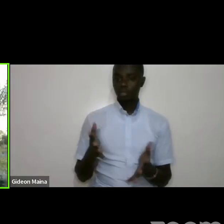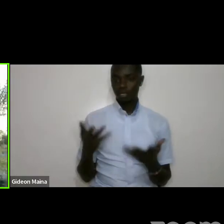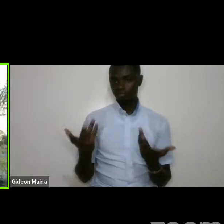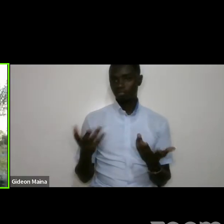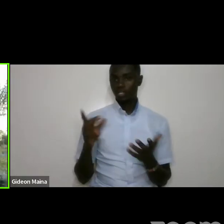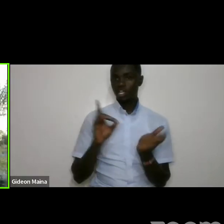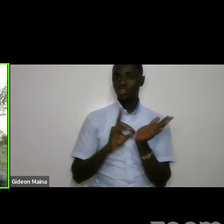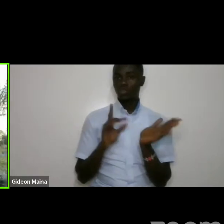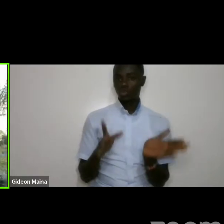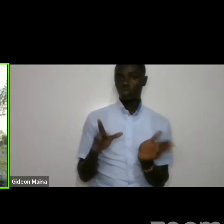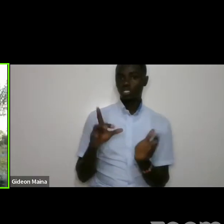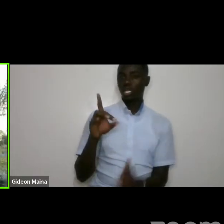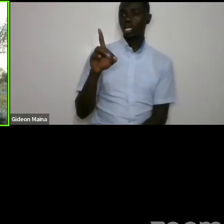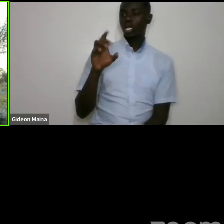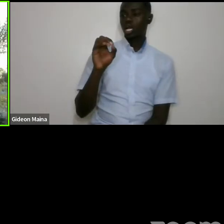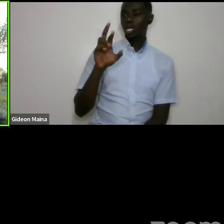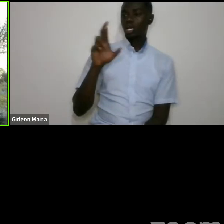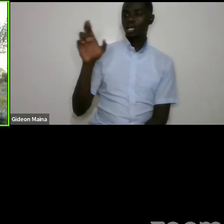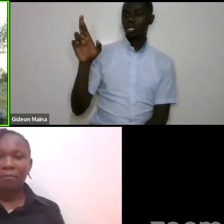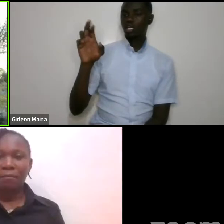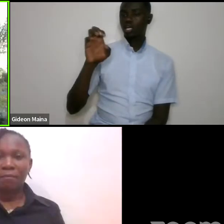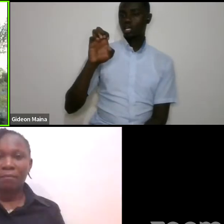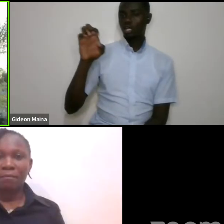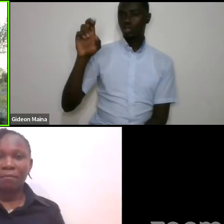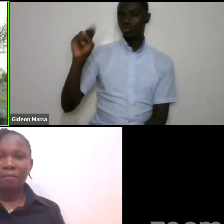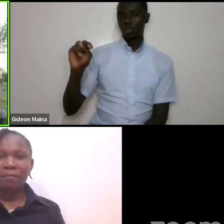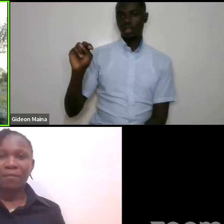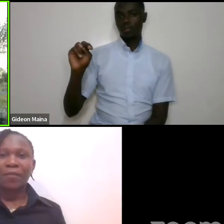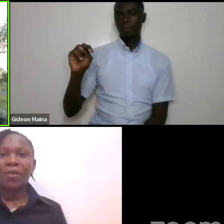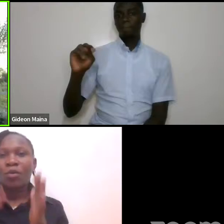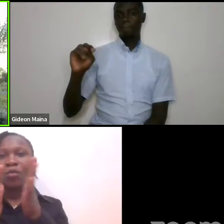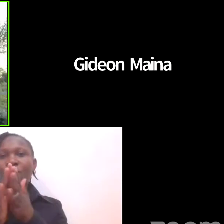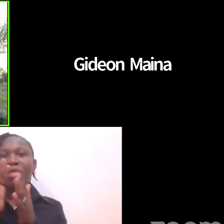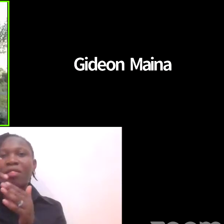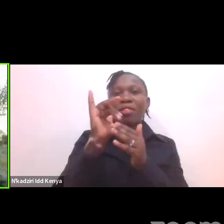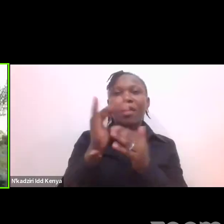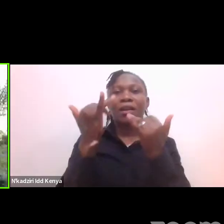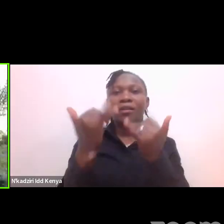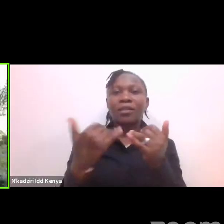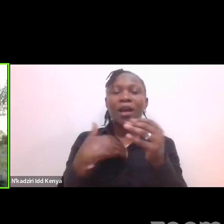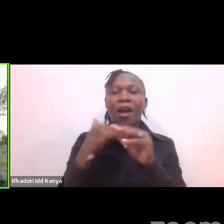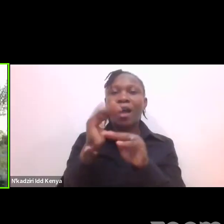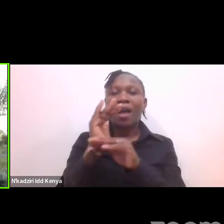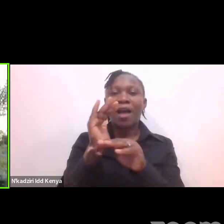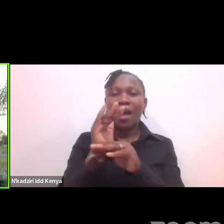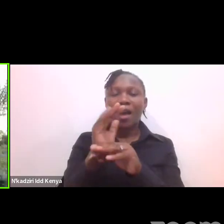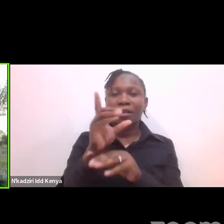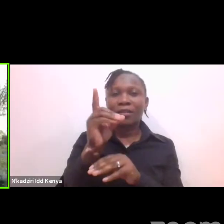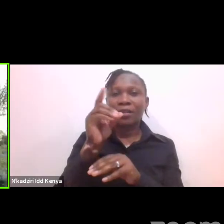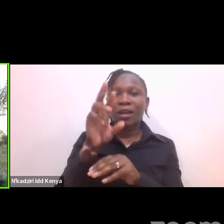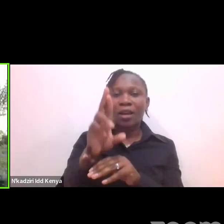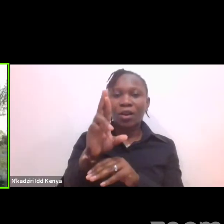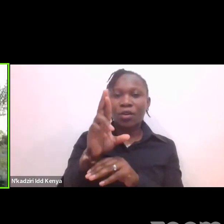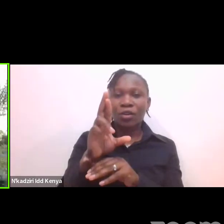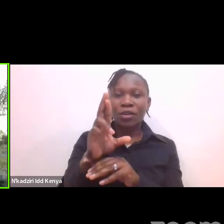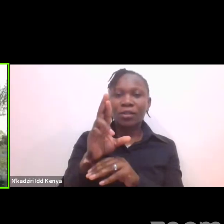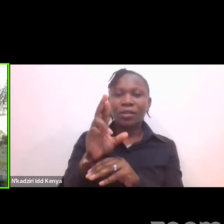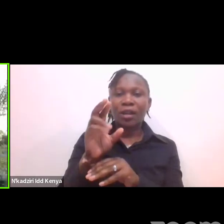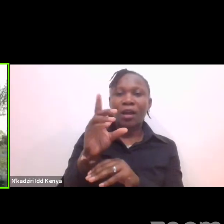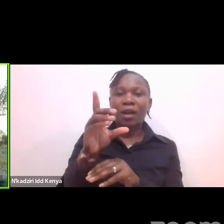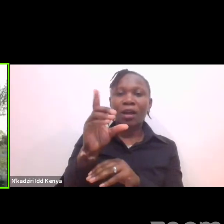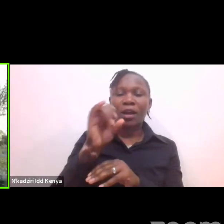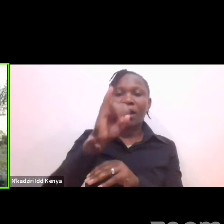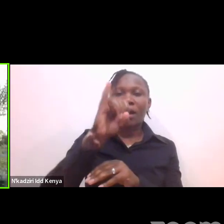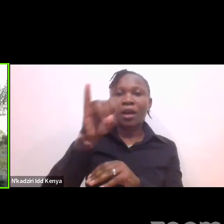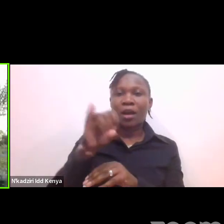Dr. Doreen M. Myrie. And with that, I will ask Dr. Ajuyibe to come